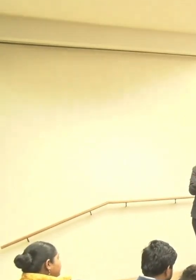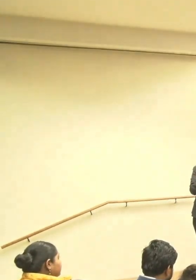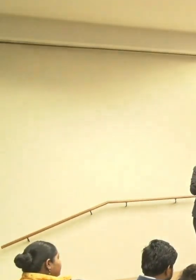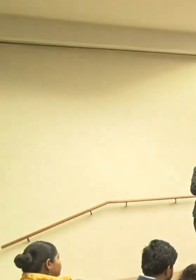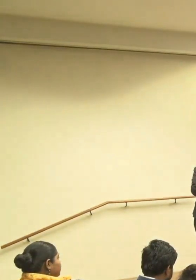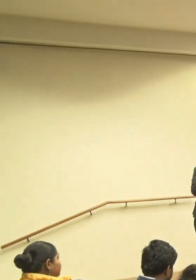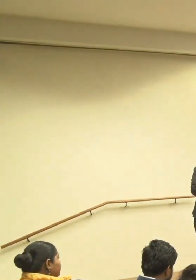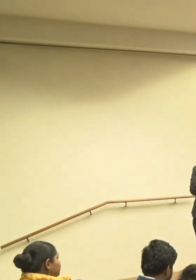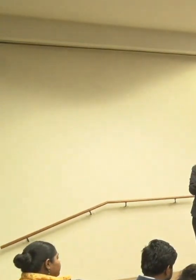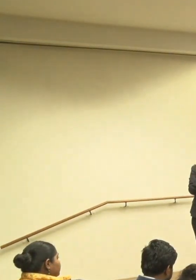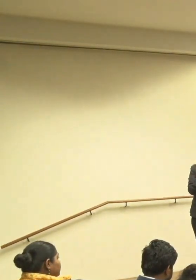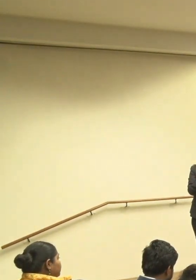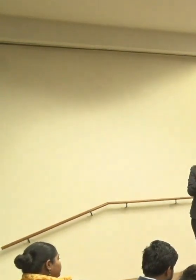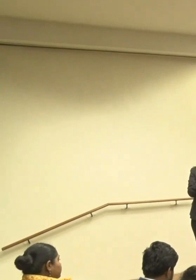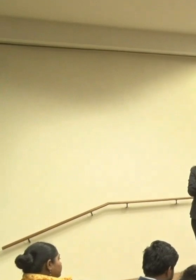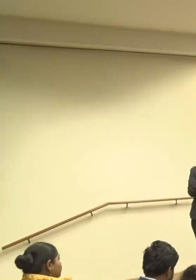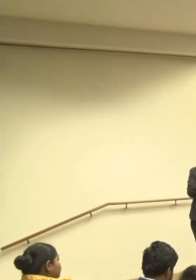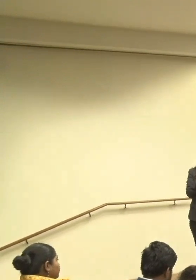without